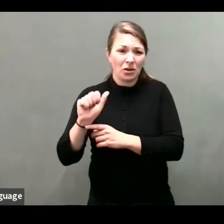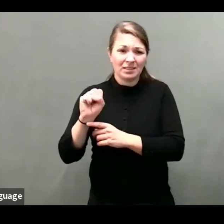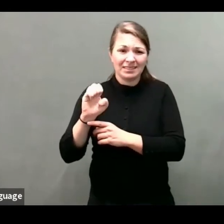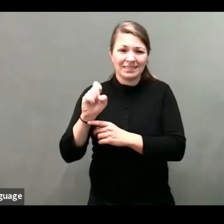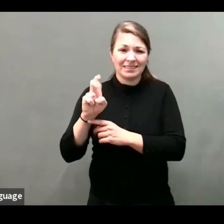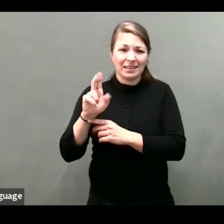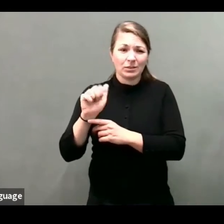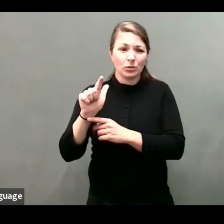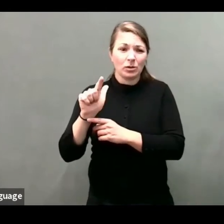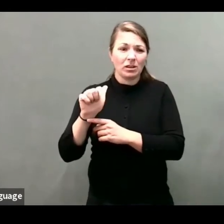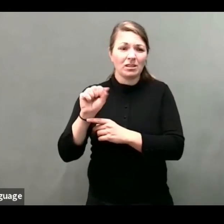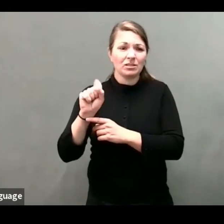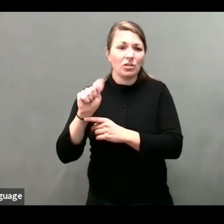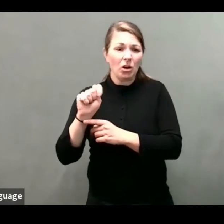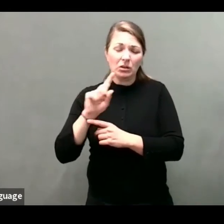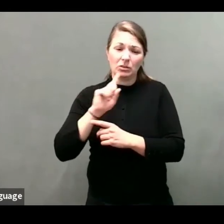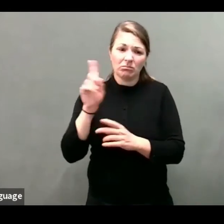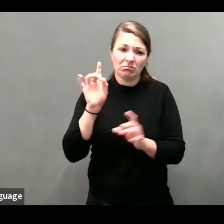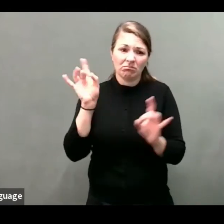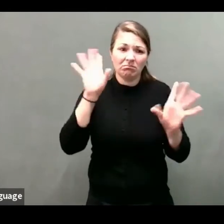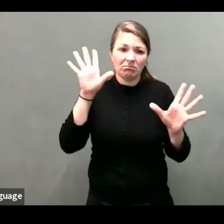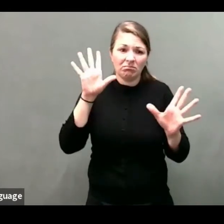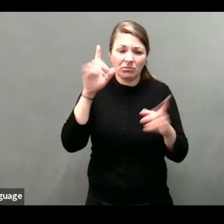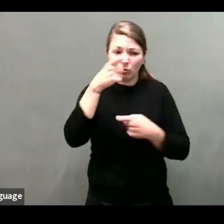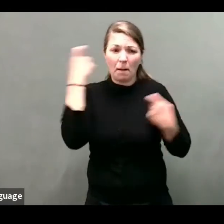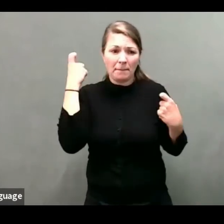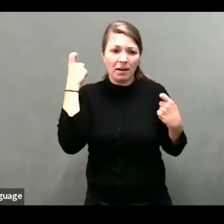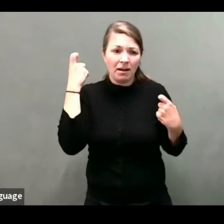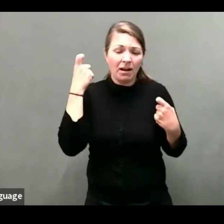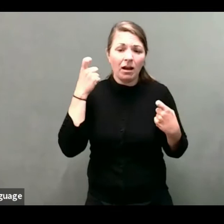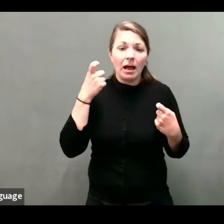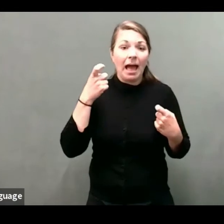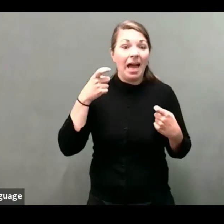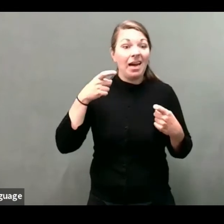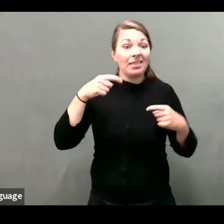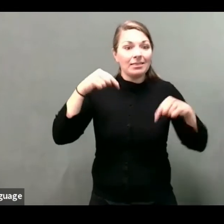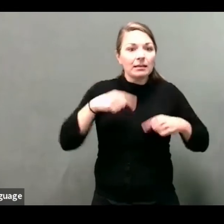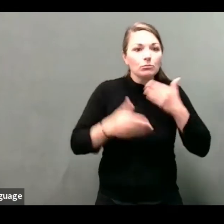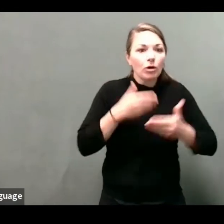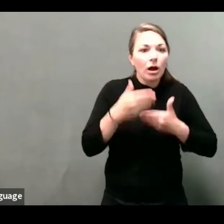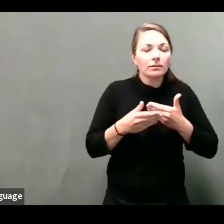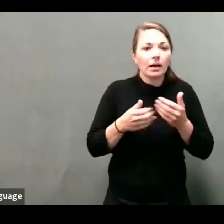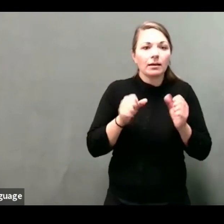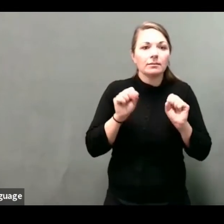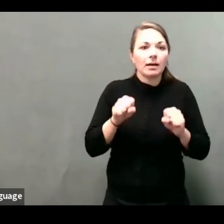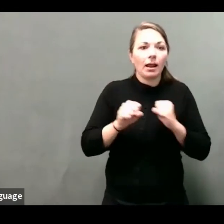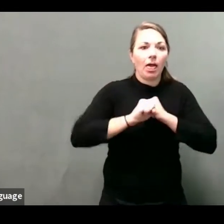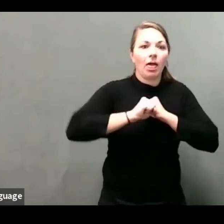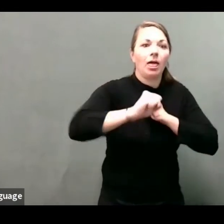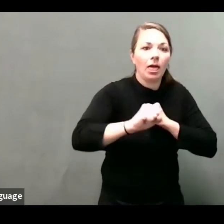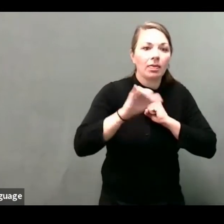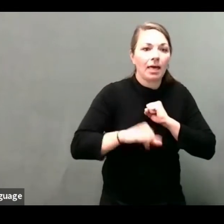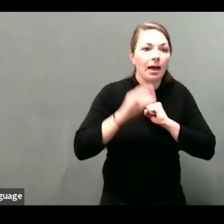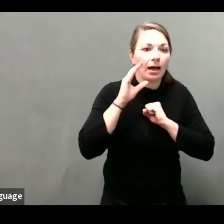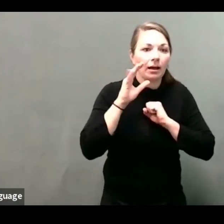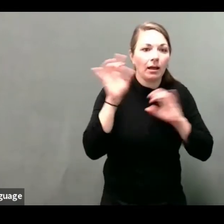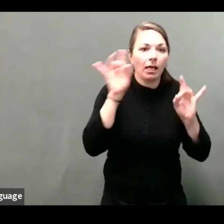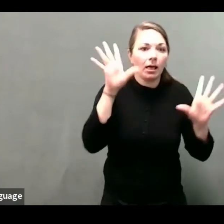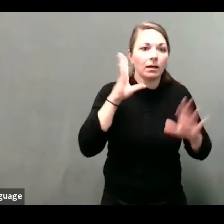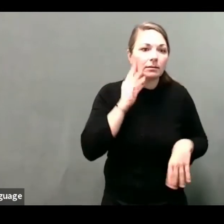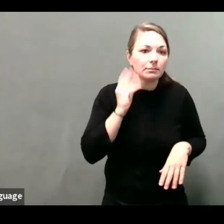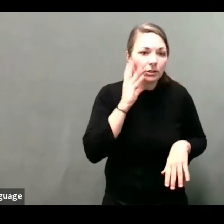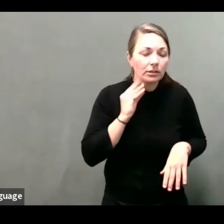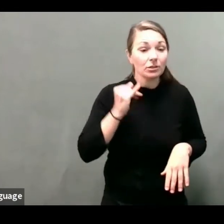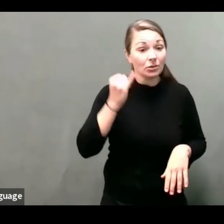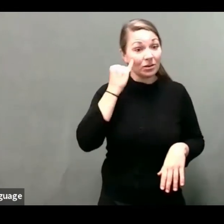medical advocacy can feel just like almost like an extension of that experience. And so when we are able to